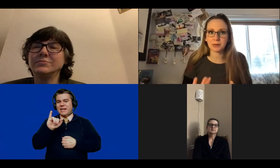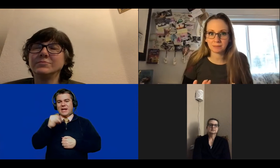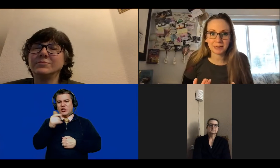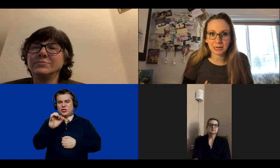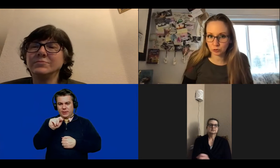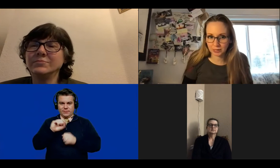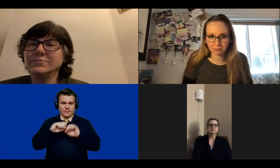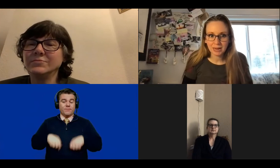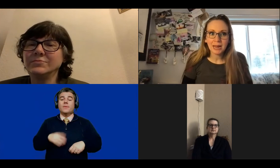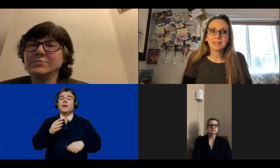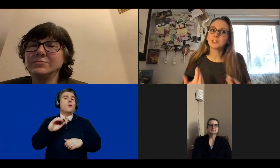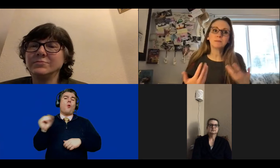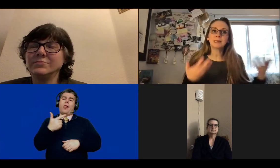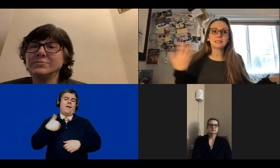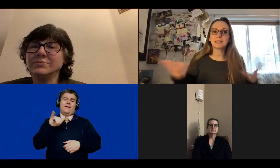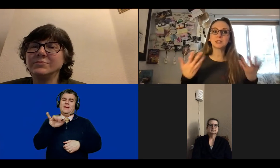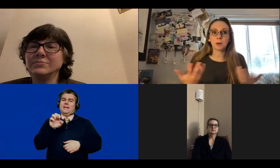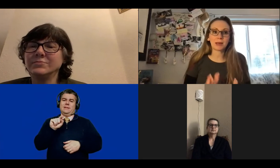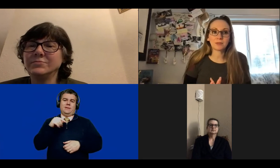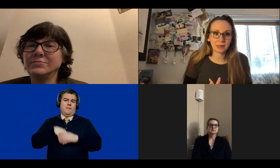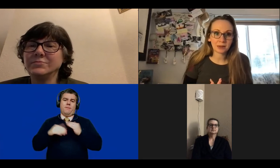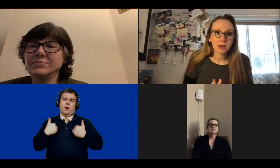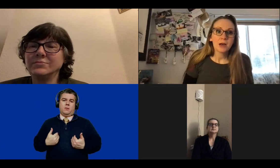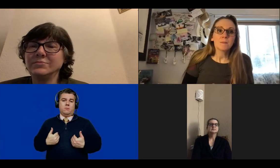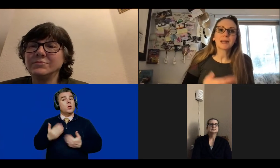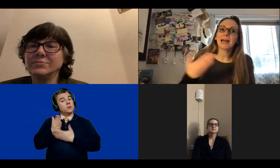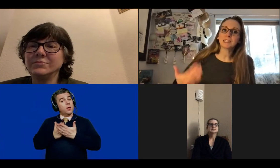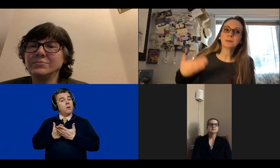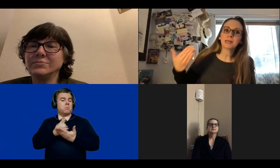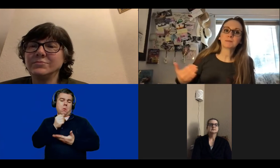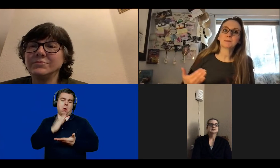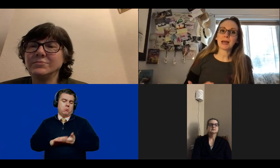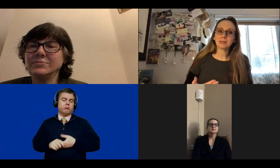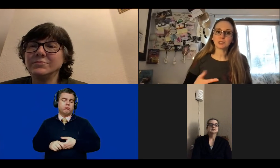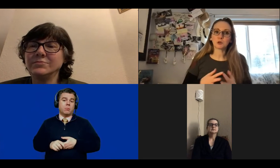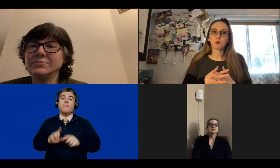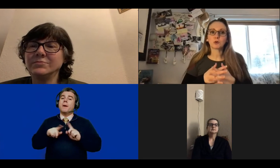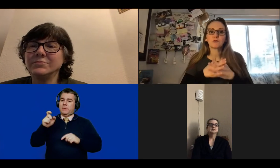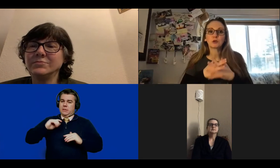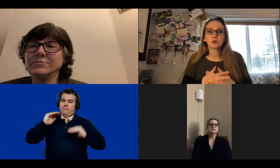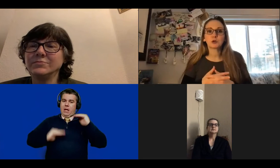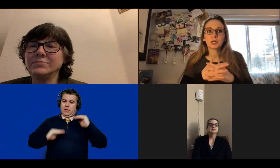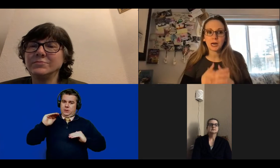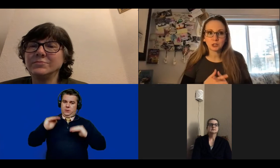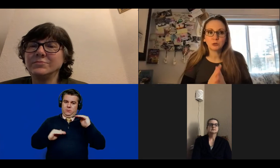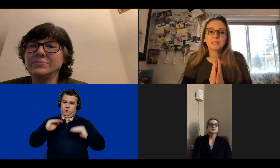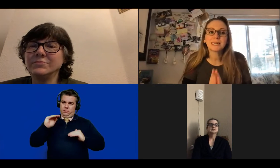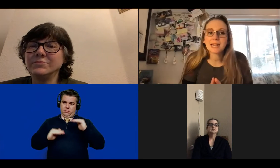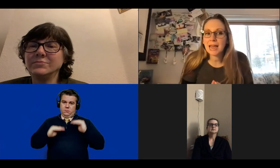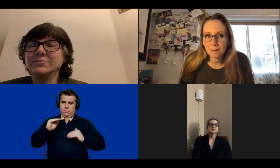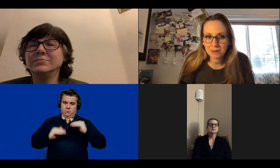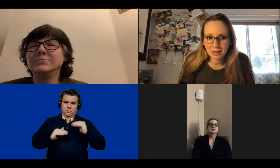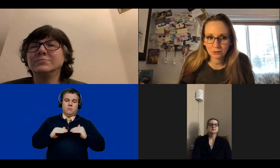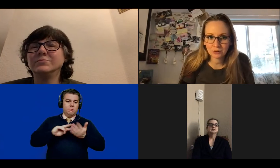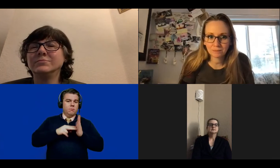in their body naturally, and some yeast isn't a bad thing, but it has to be kept in balance in order for your gut to